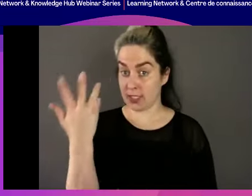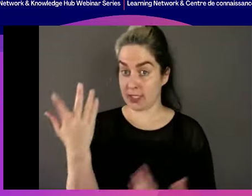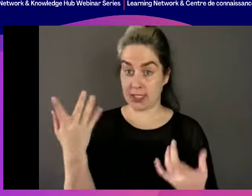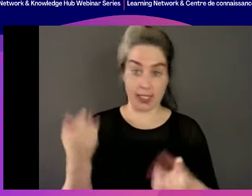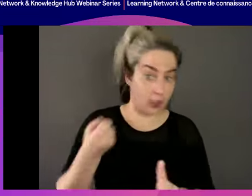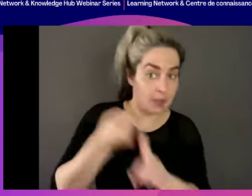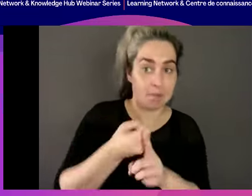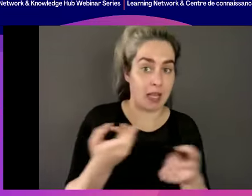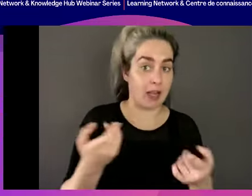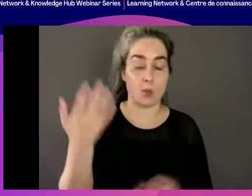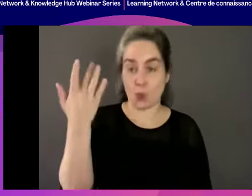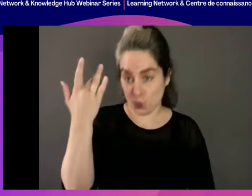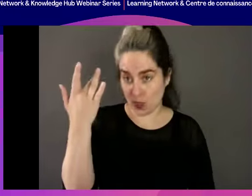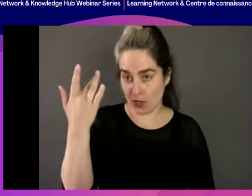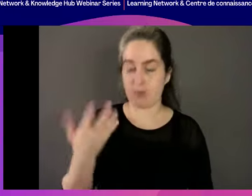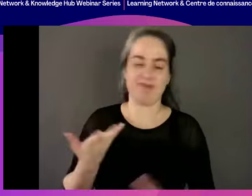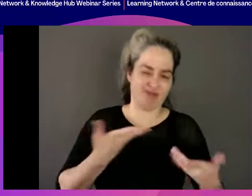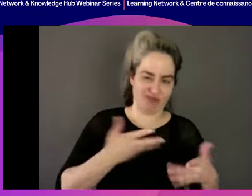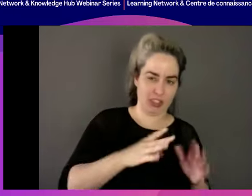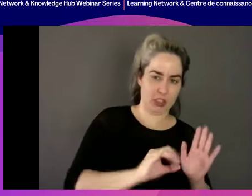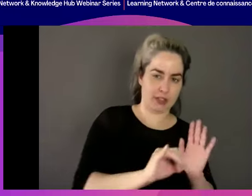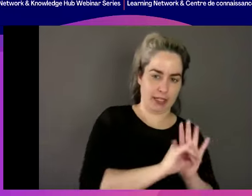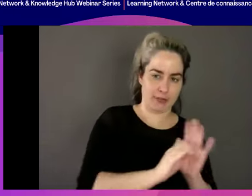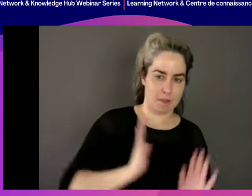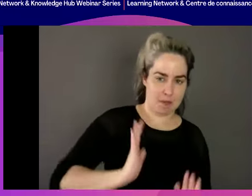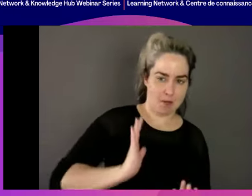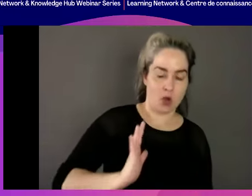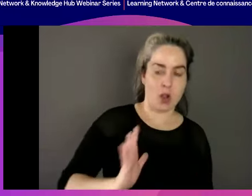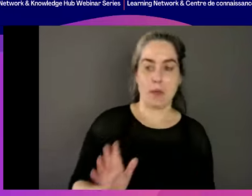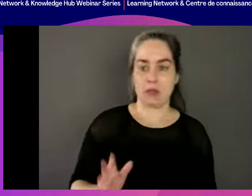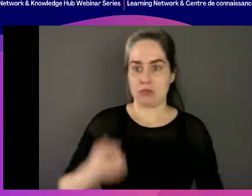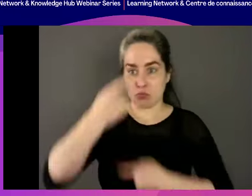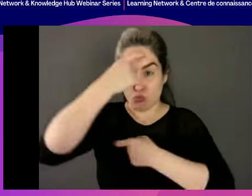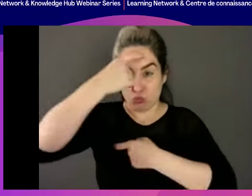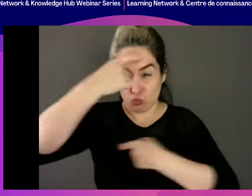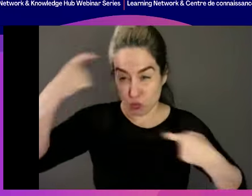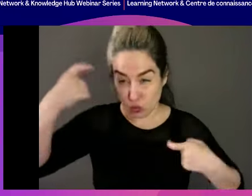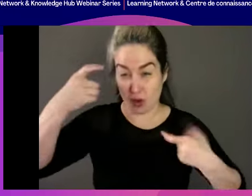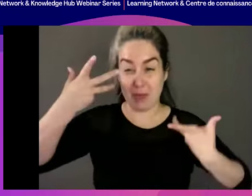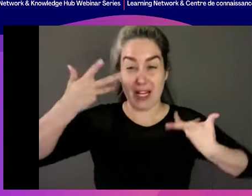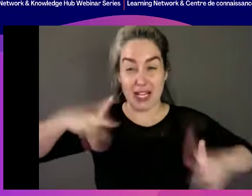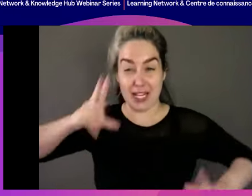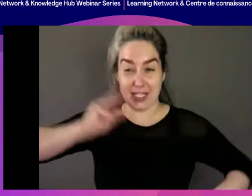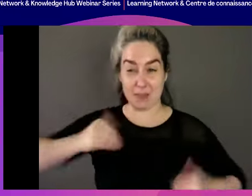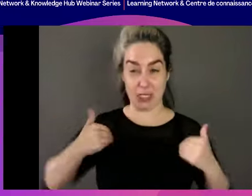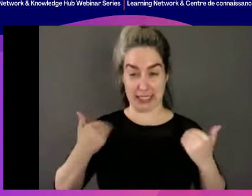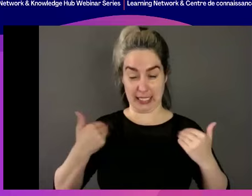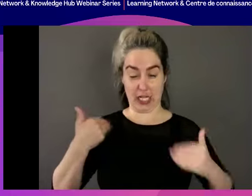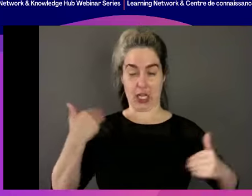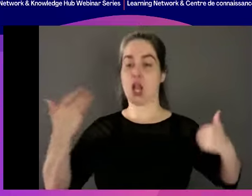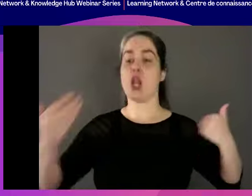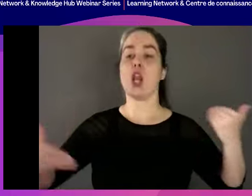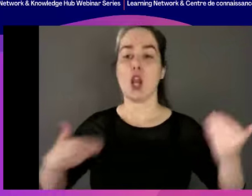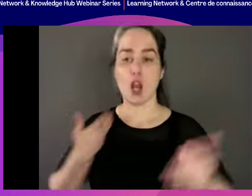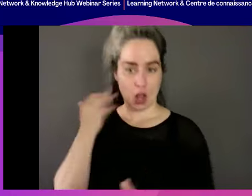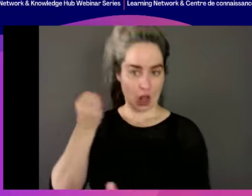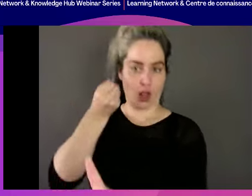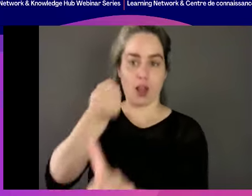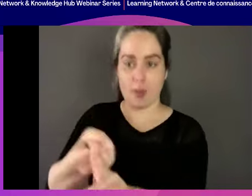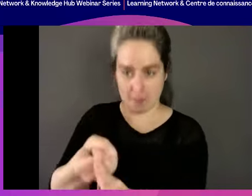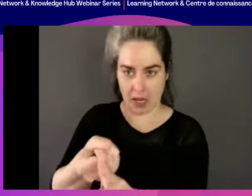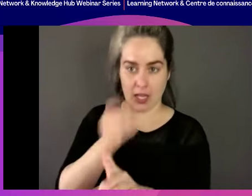noted earlier, the traumatic reactions to early life complex trauma, which involves acting